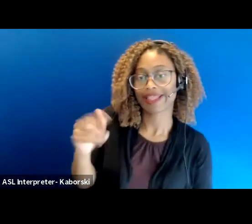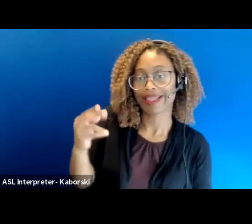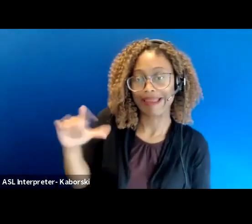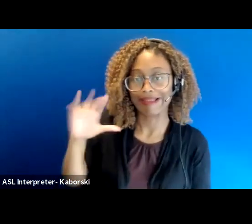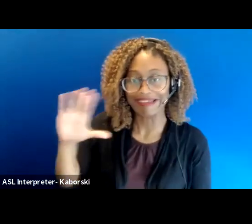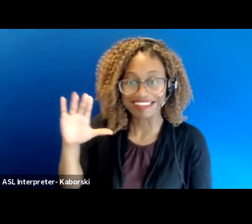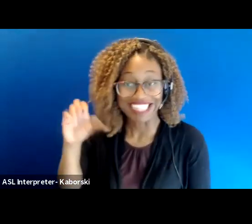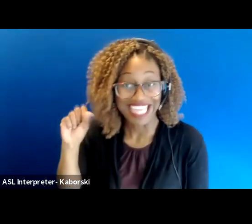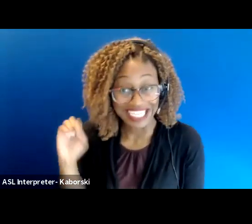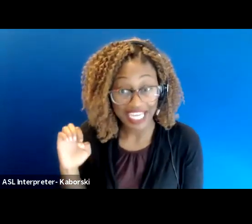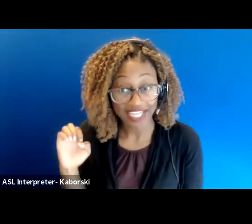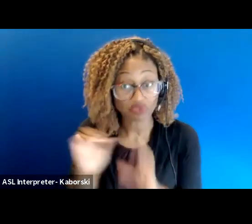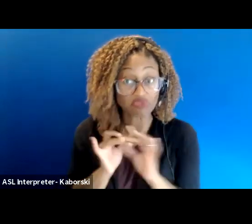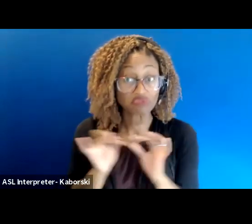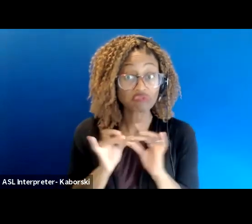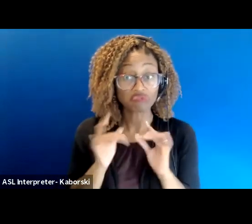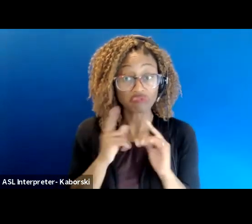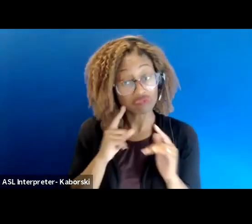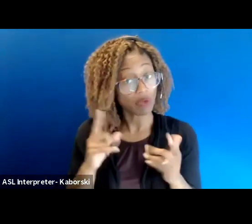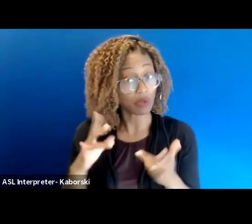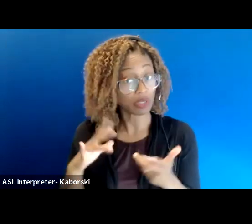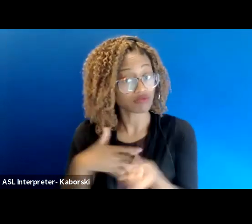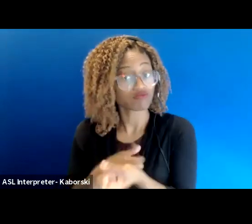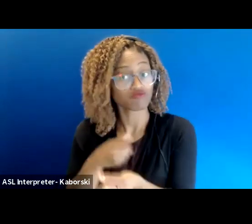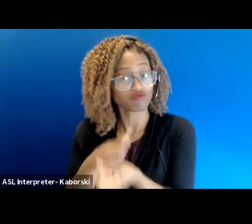the court case.